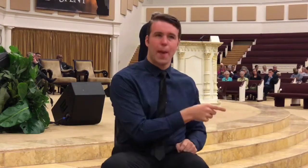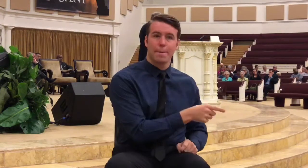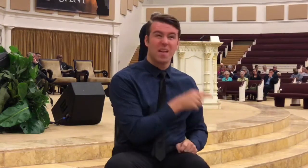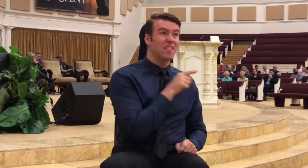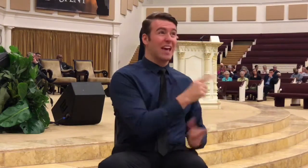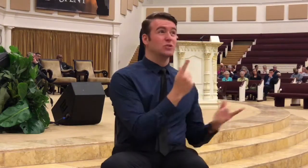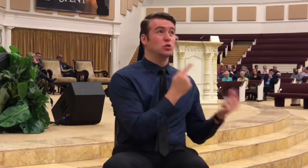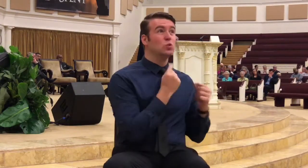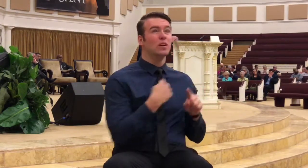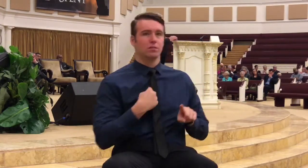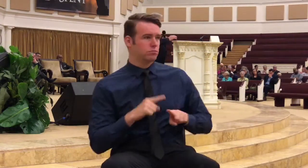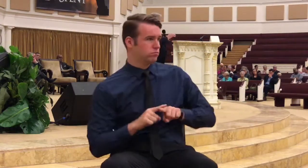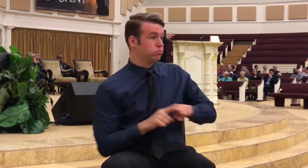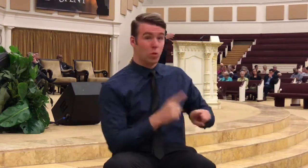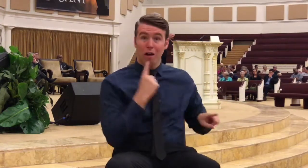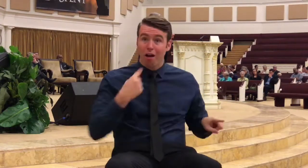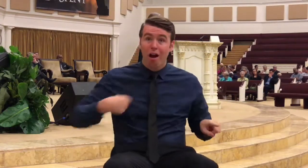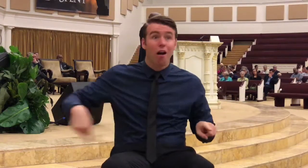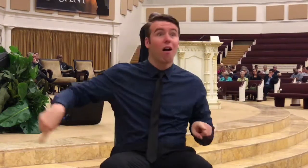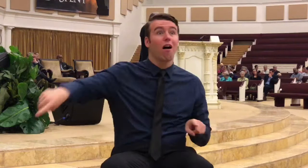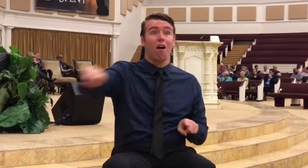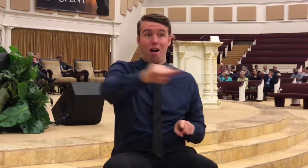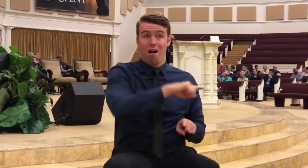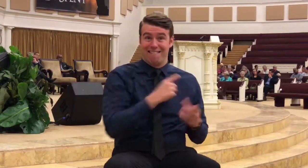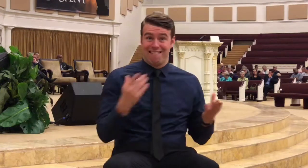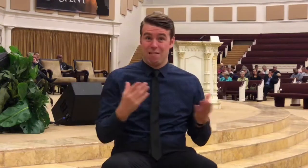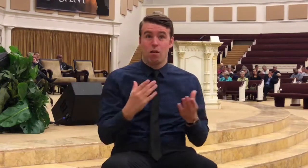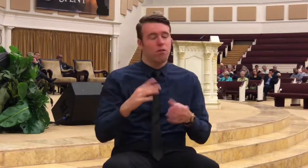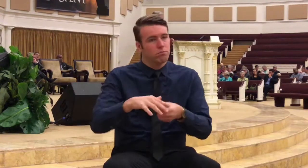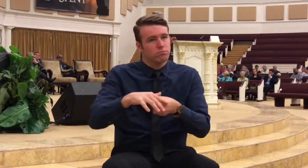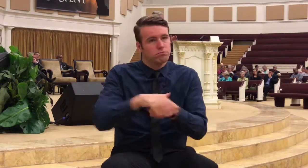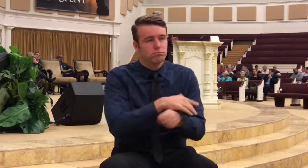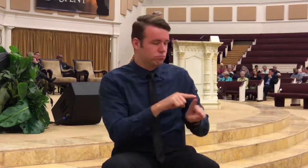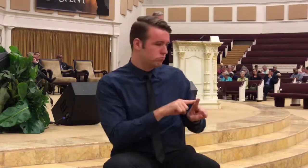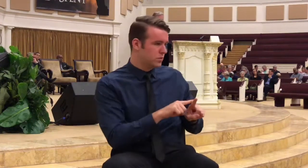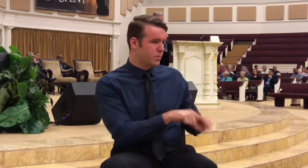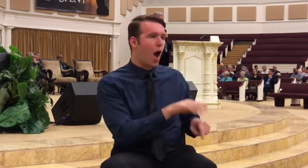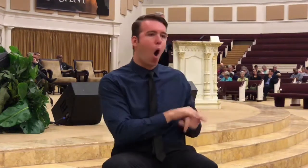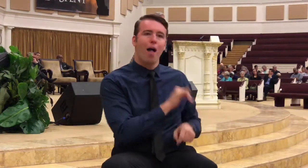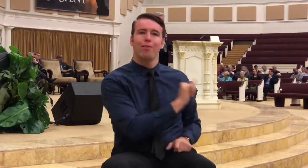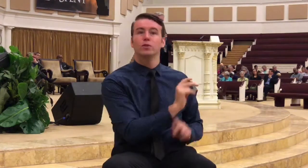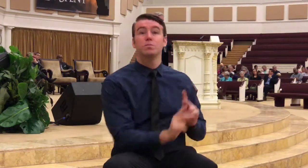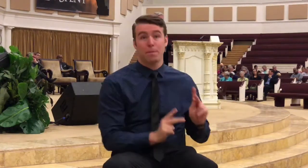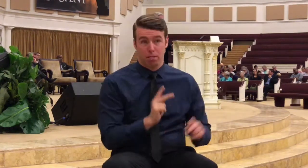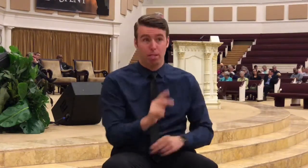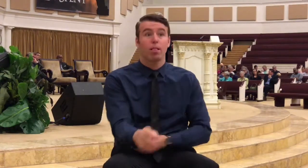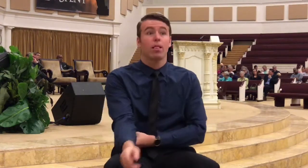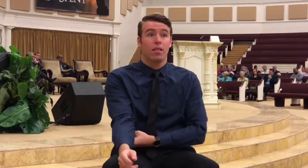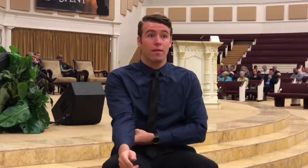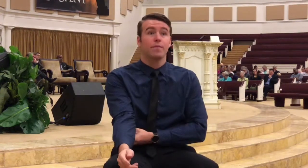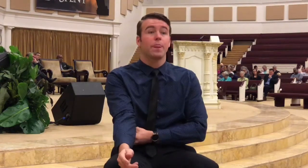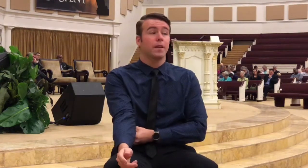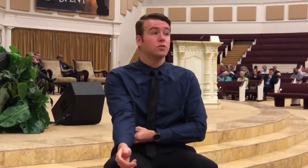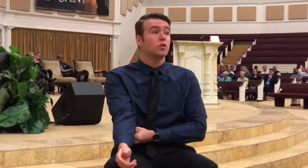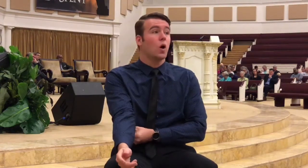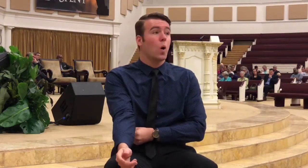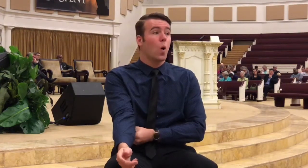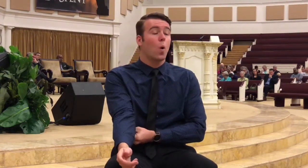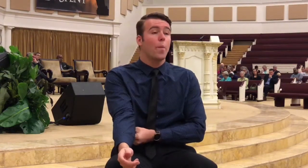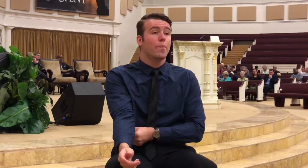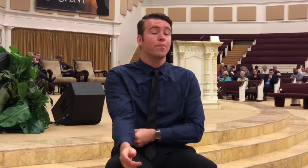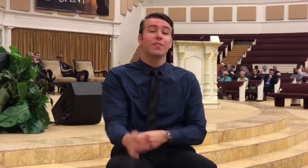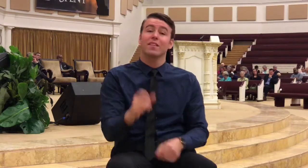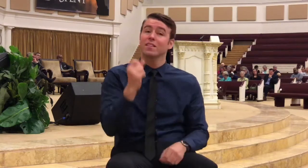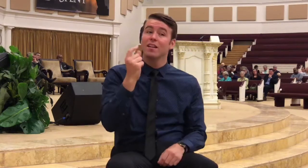they did. And you and I are utterly dependent upon these people. So the